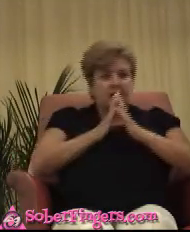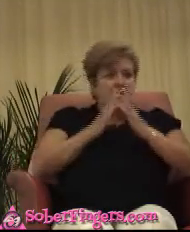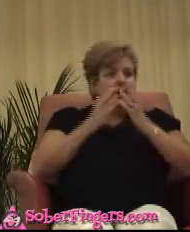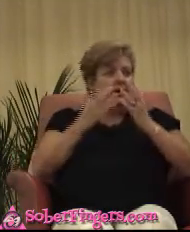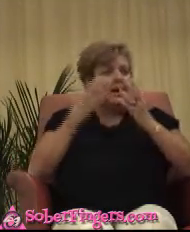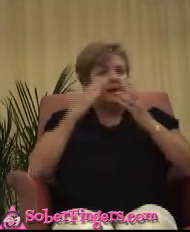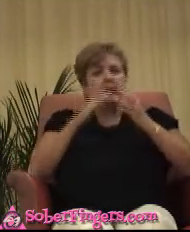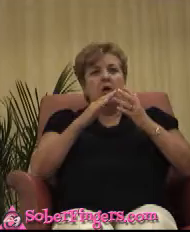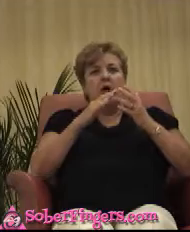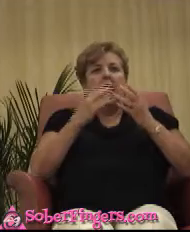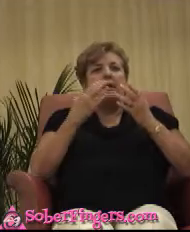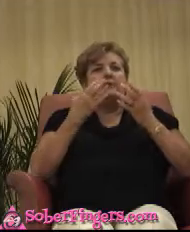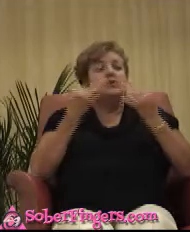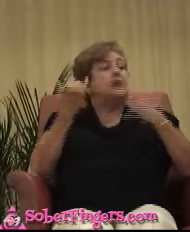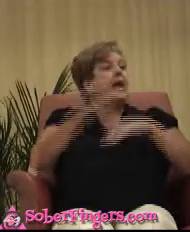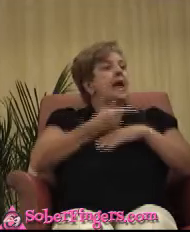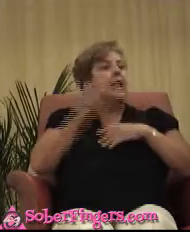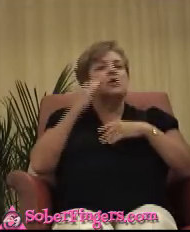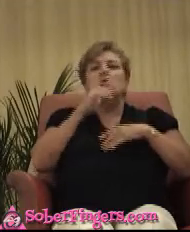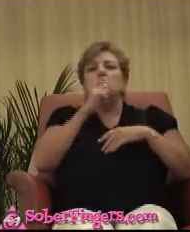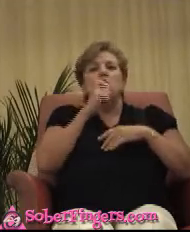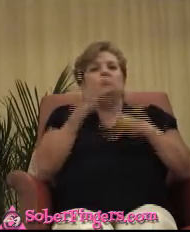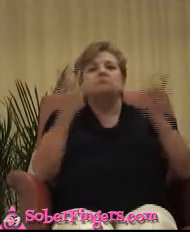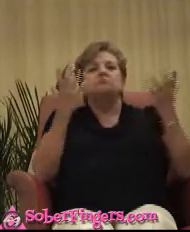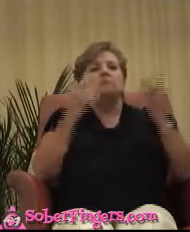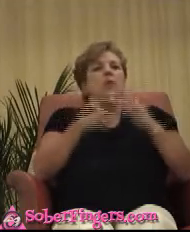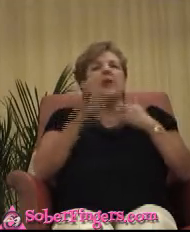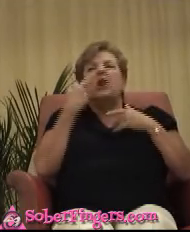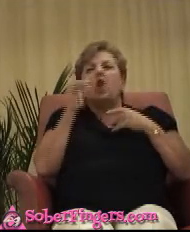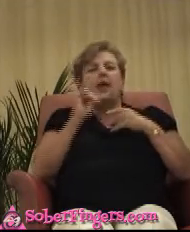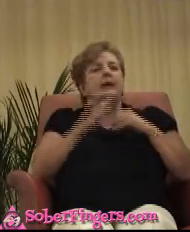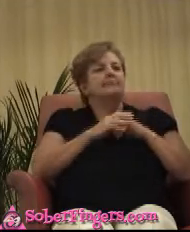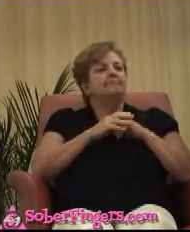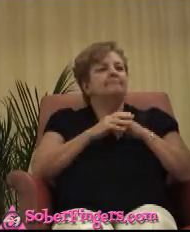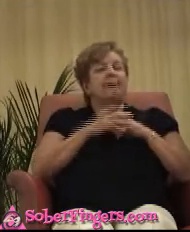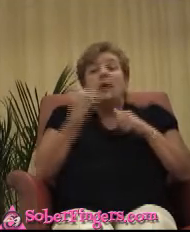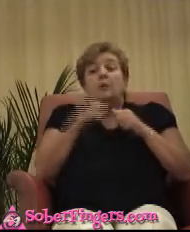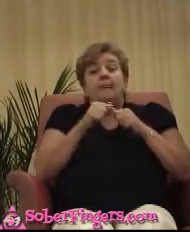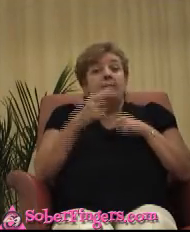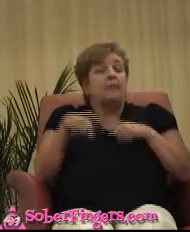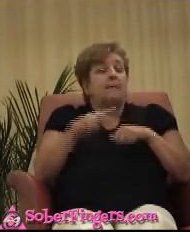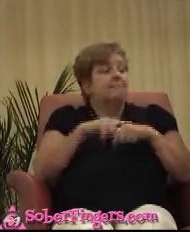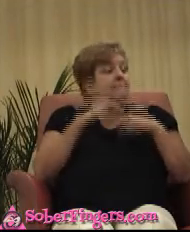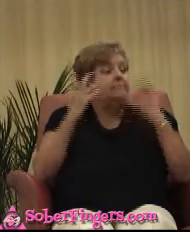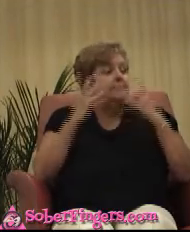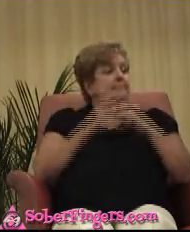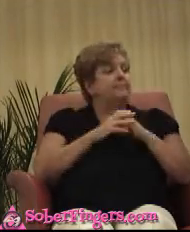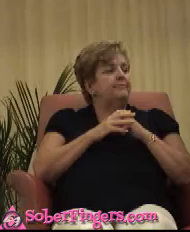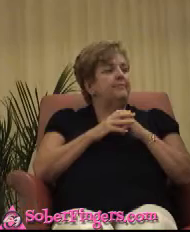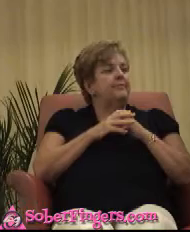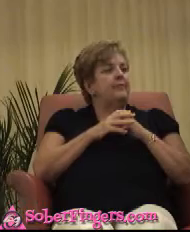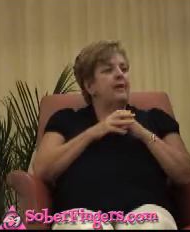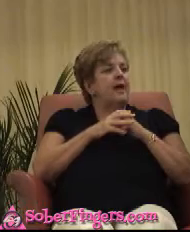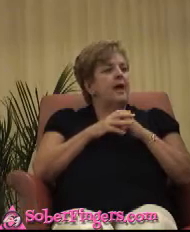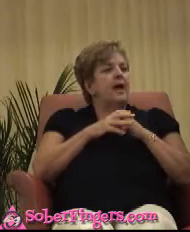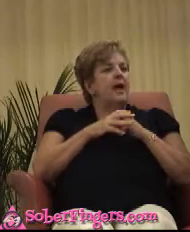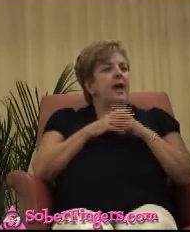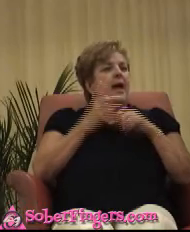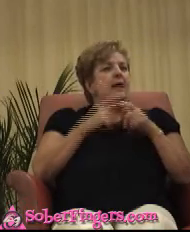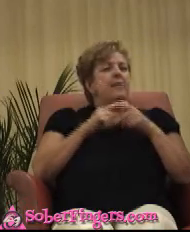tonight. Don't remember anything. But I do remember having problems with them and then going to the other family and living